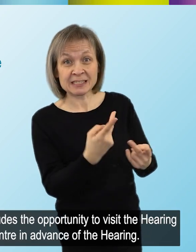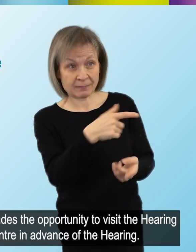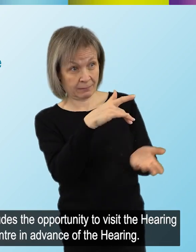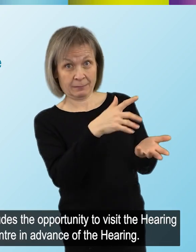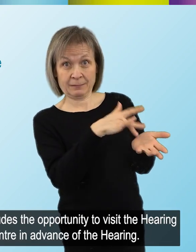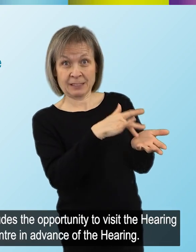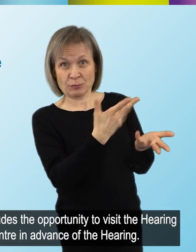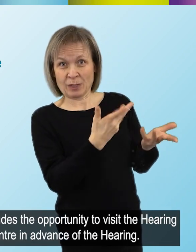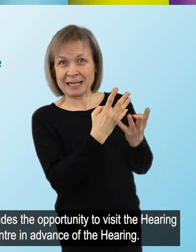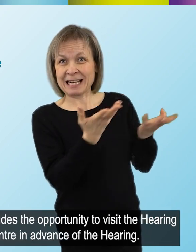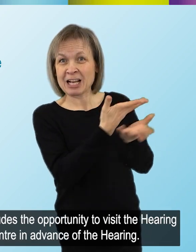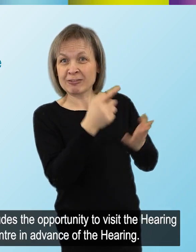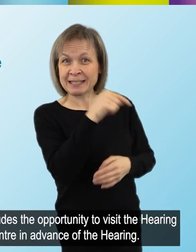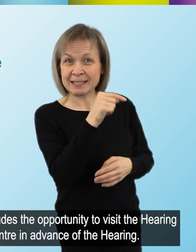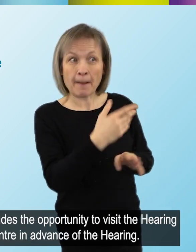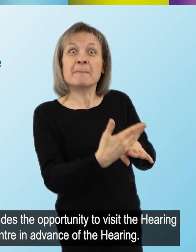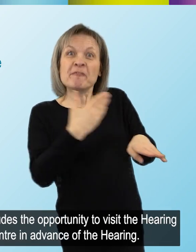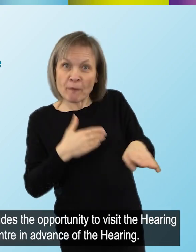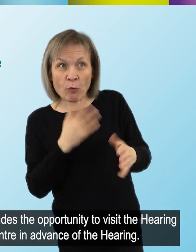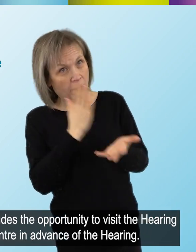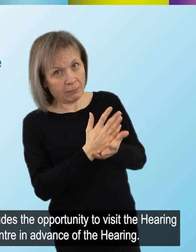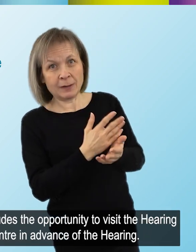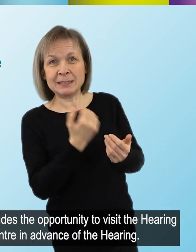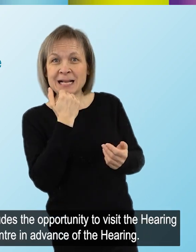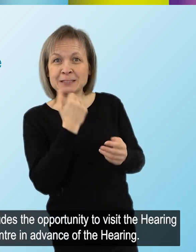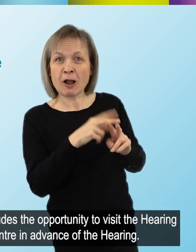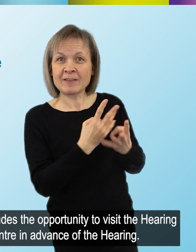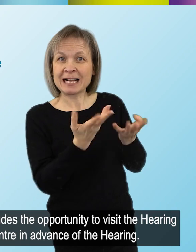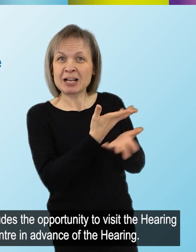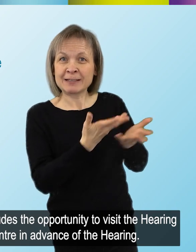the opportunity to visit the hearing centre in advance of the hearing.